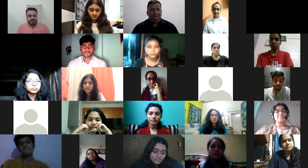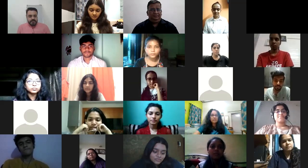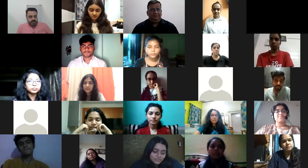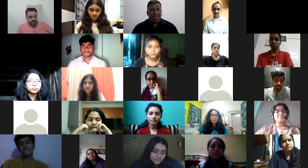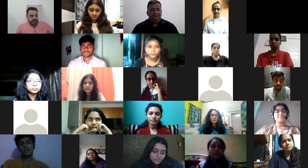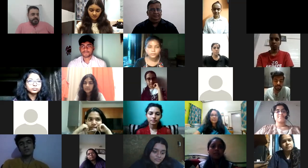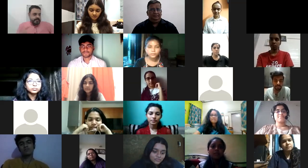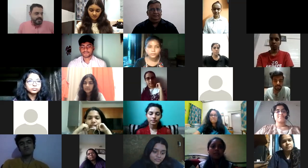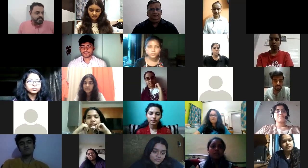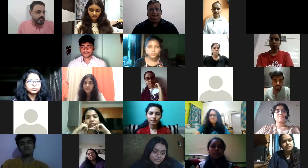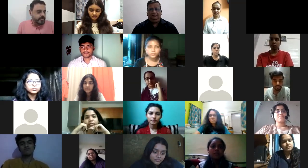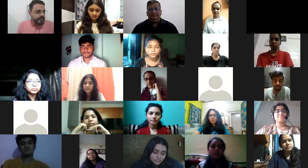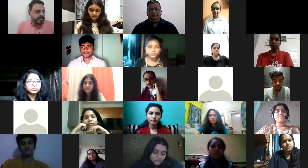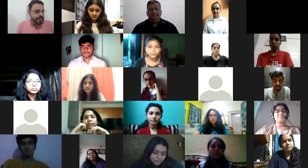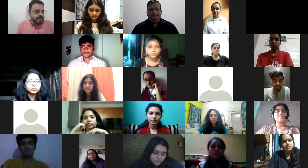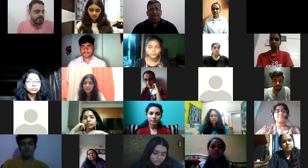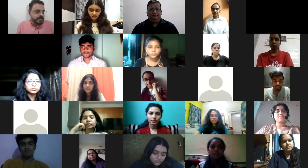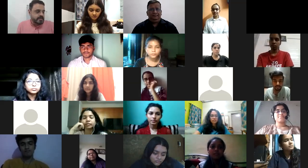So the next we are going to pick up is the